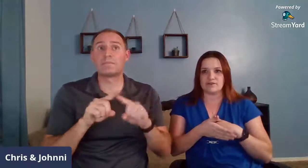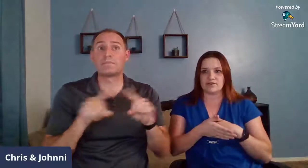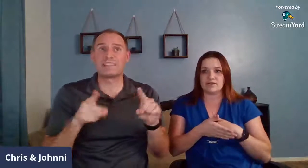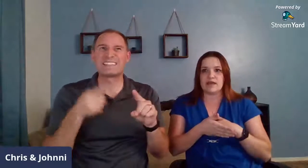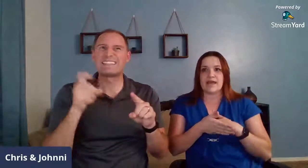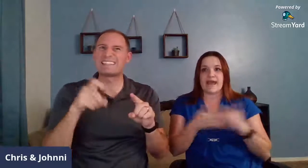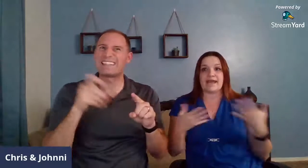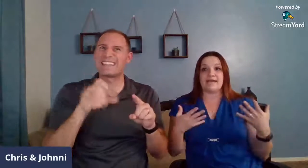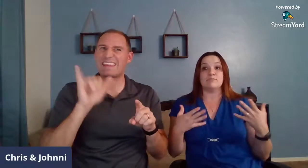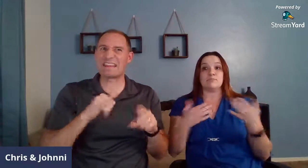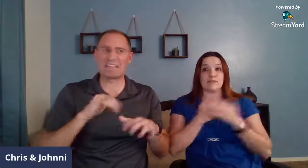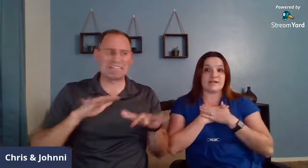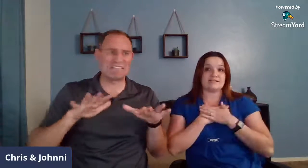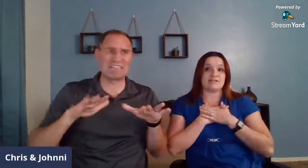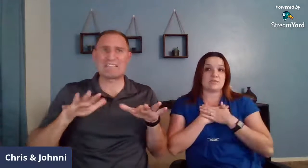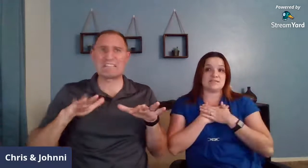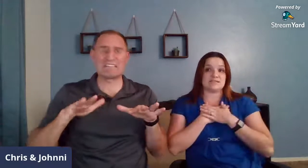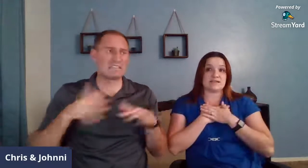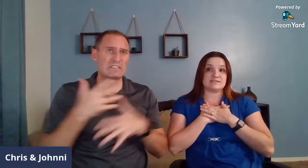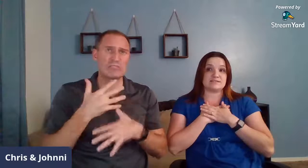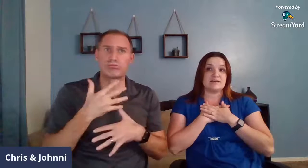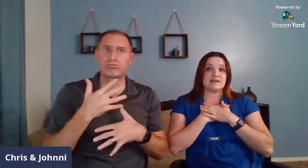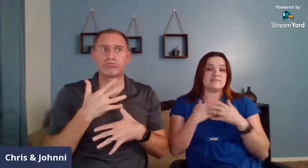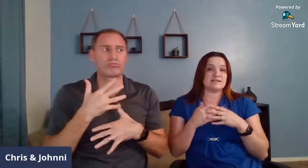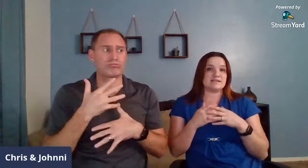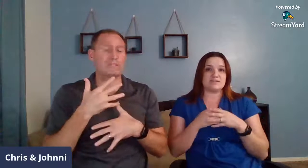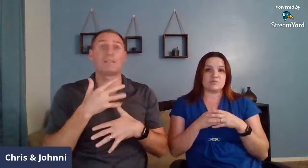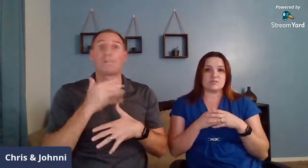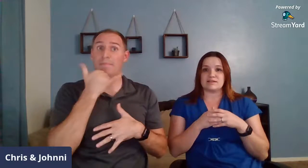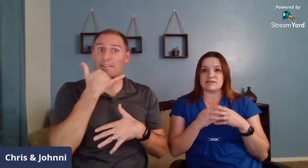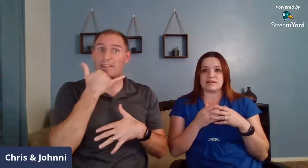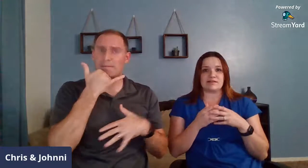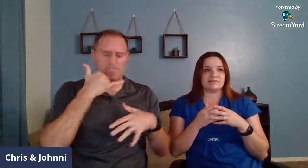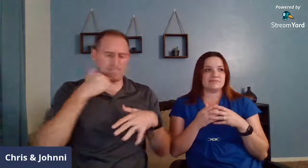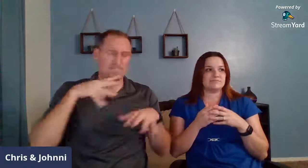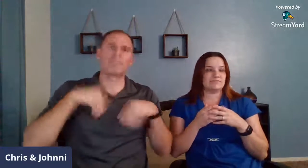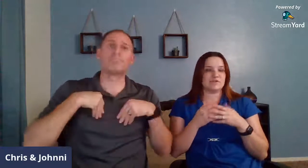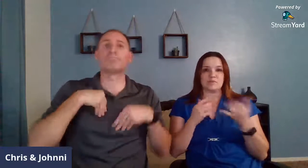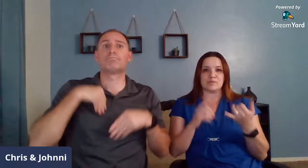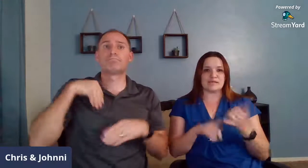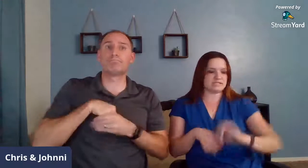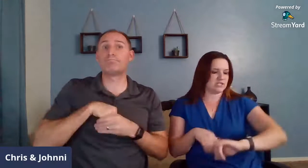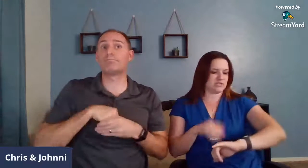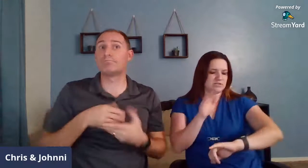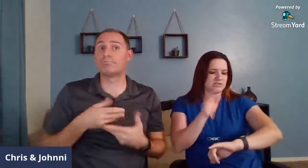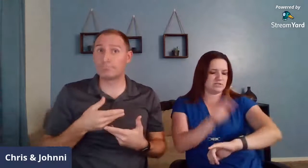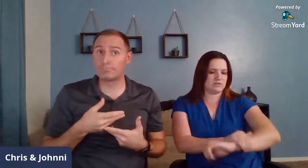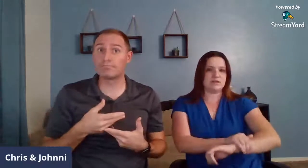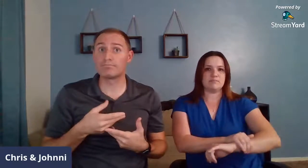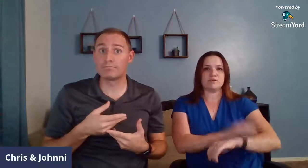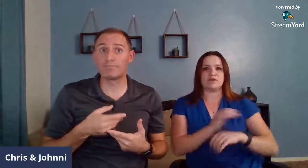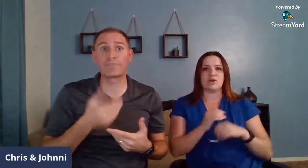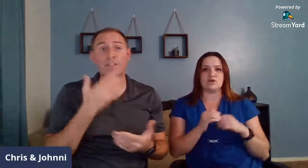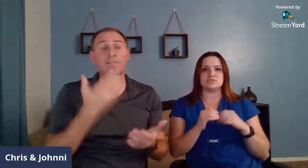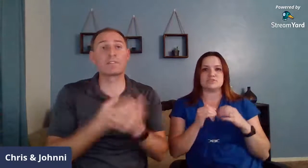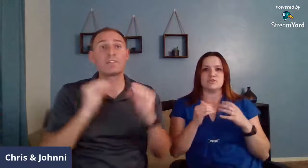fear and embrace our mistakes, because they're great teachers, but they're also